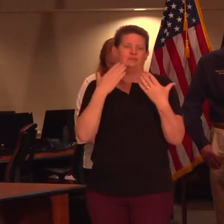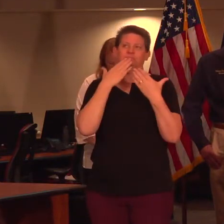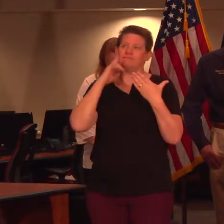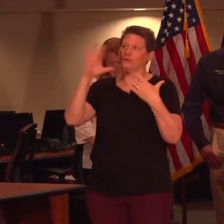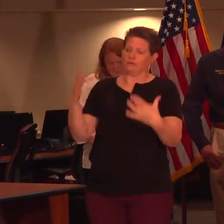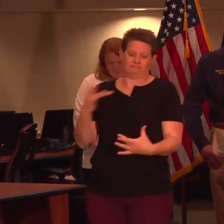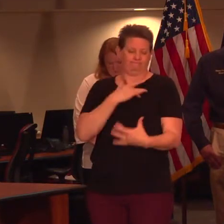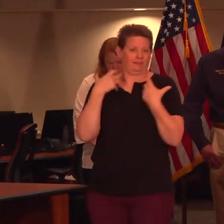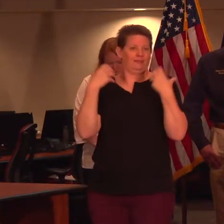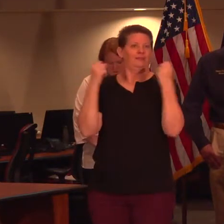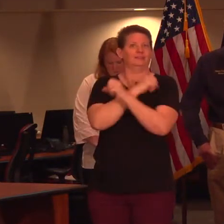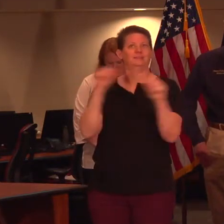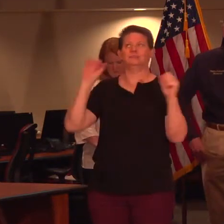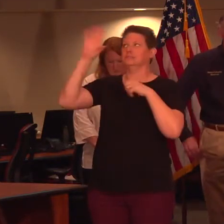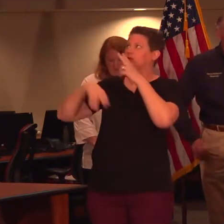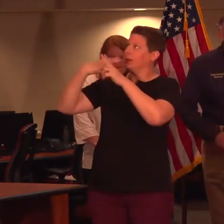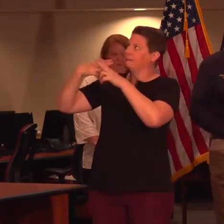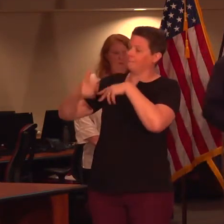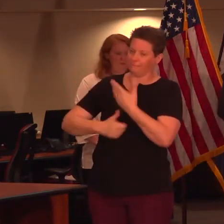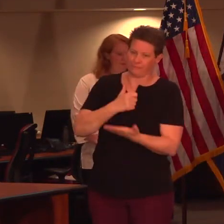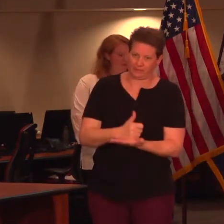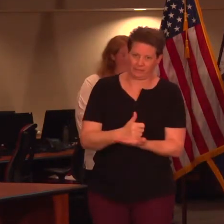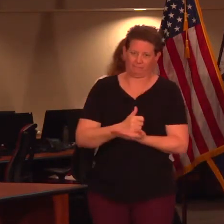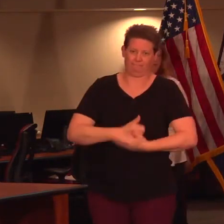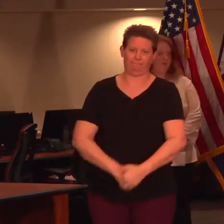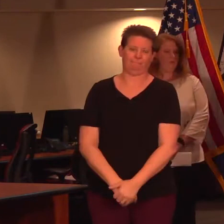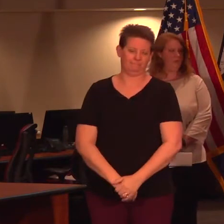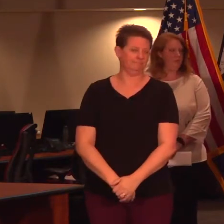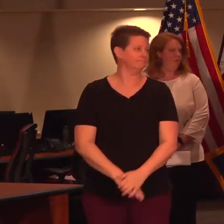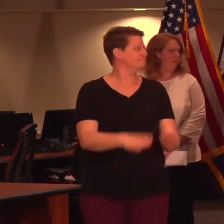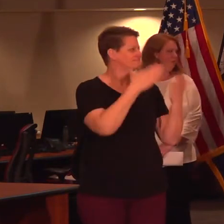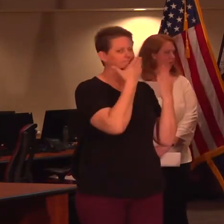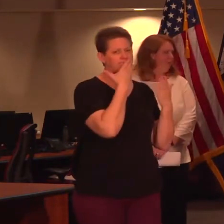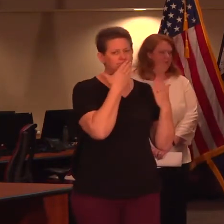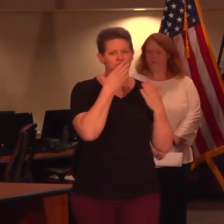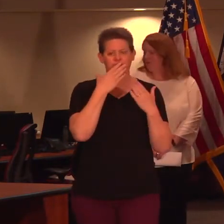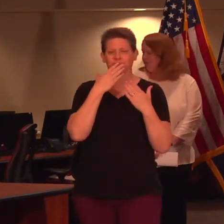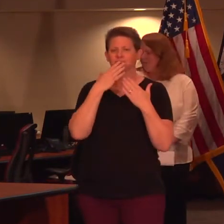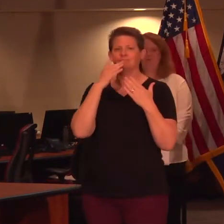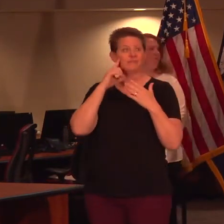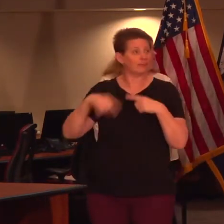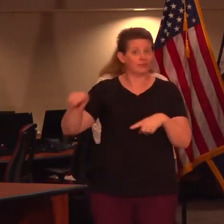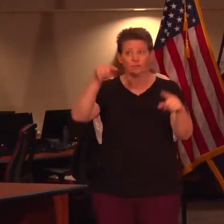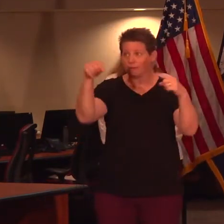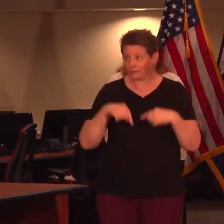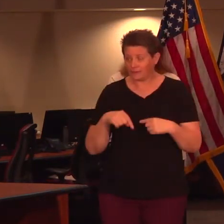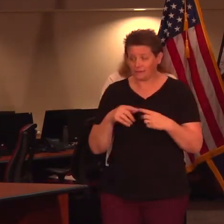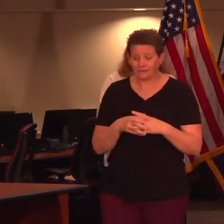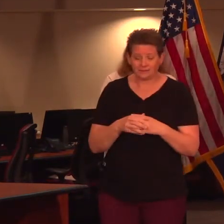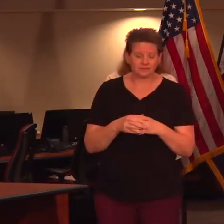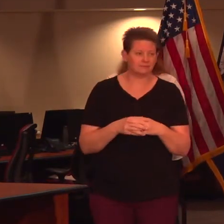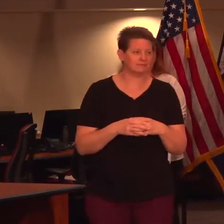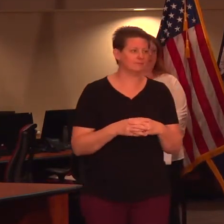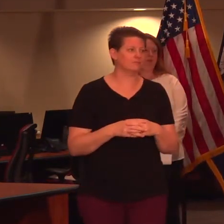deliverance. In your name we pray. Amen. Amen. Thank you. And thank you, all of you, for coming to help